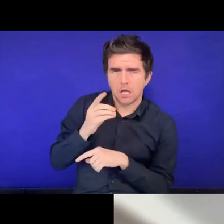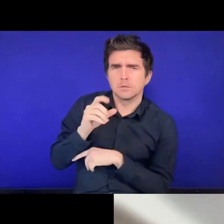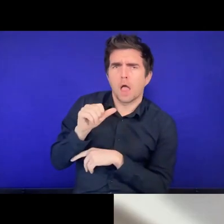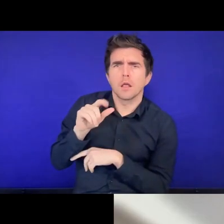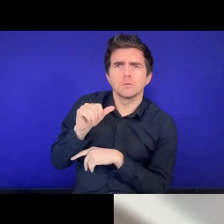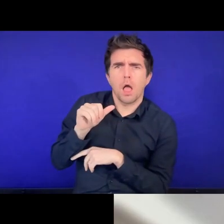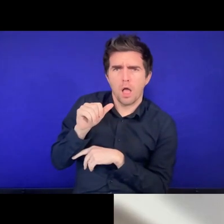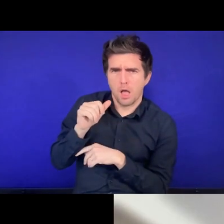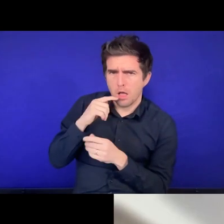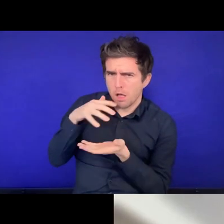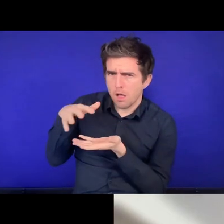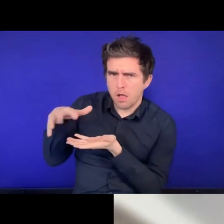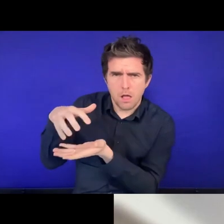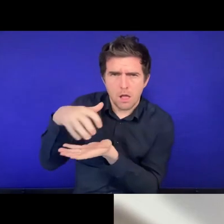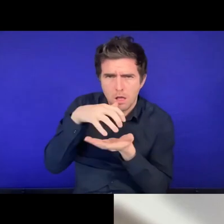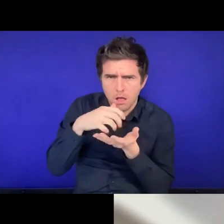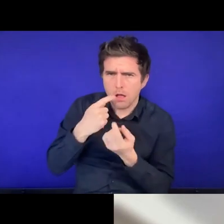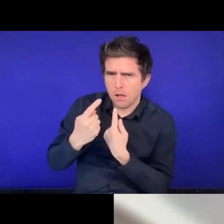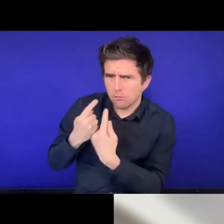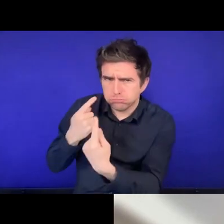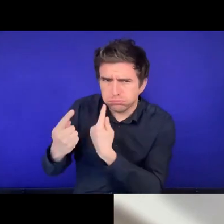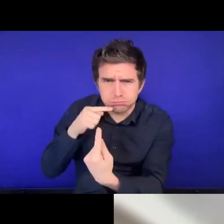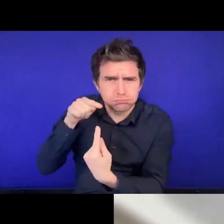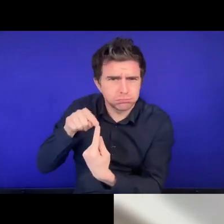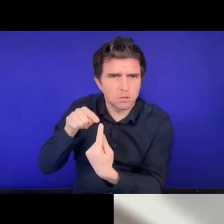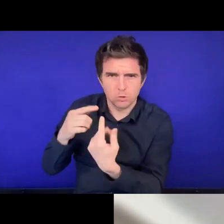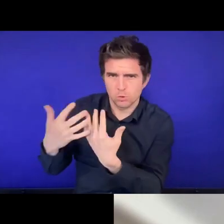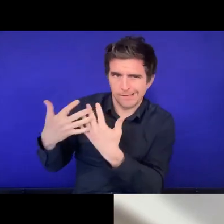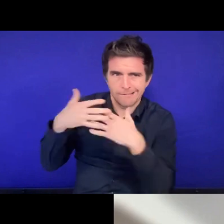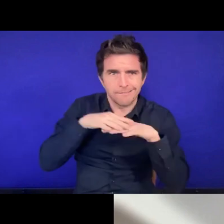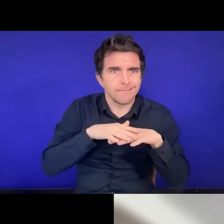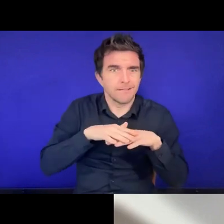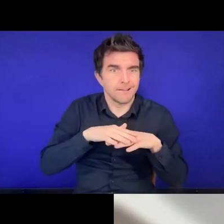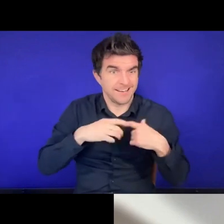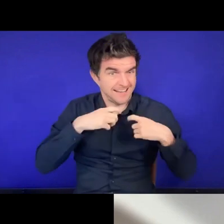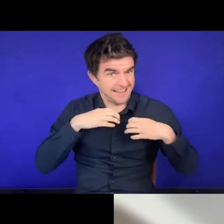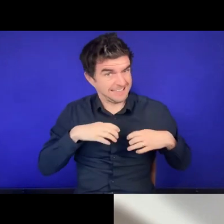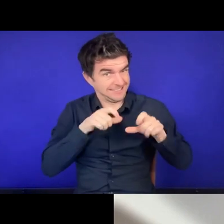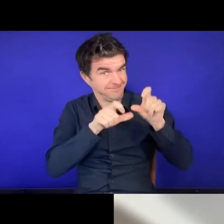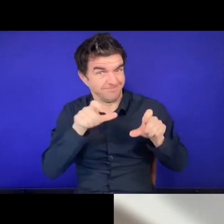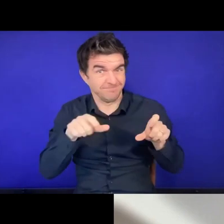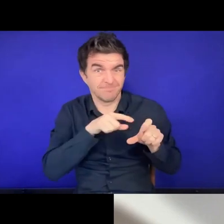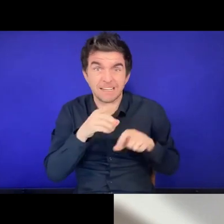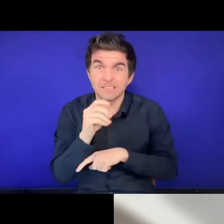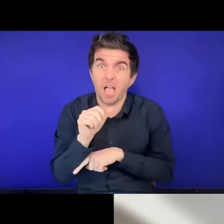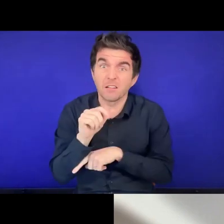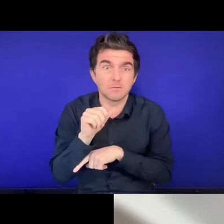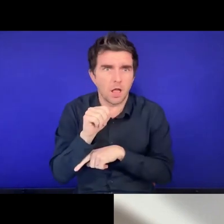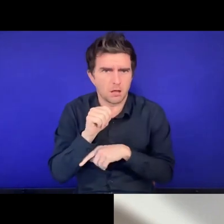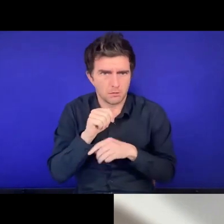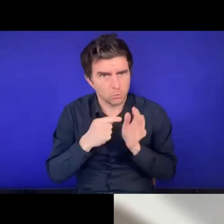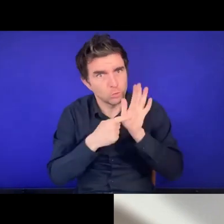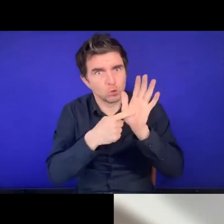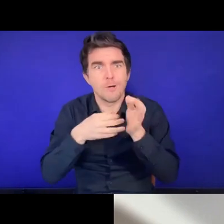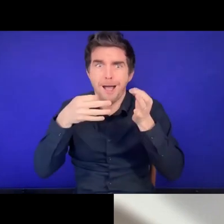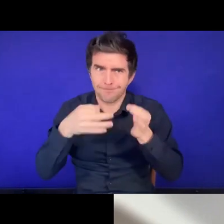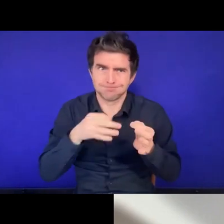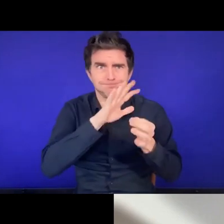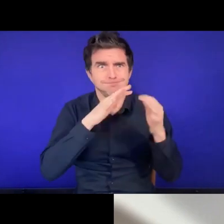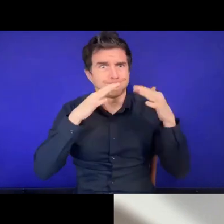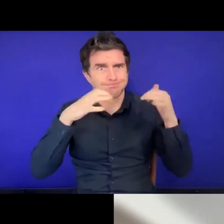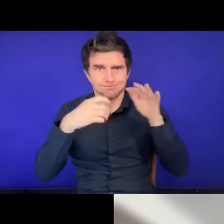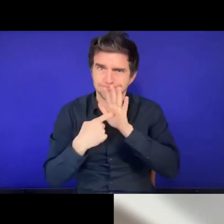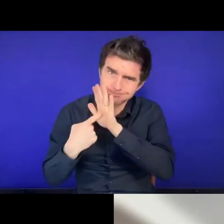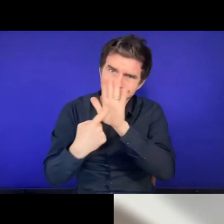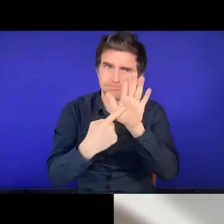participants from national statistical offices, statisticians that lead the work. And they will bring together,